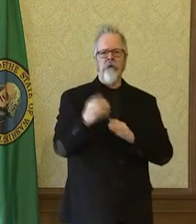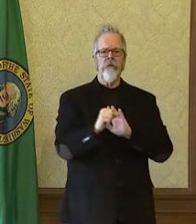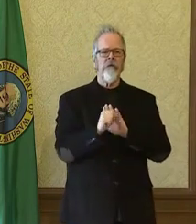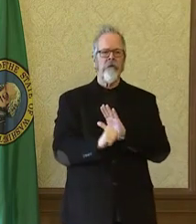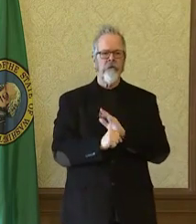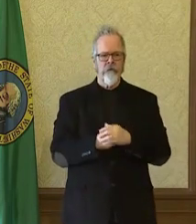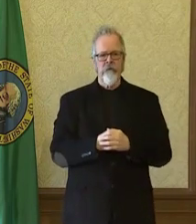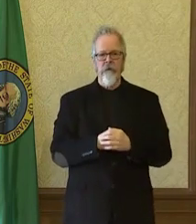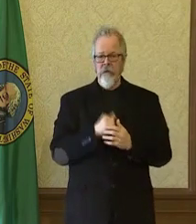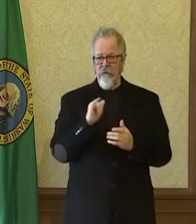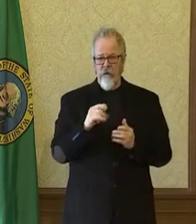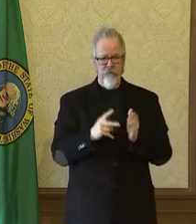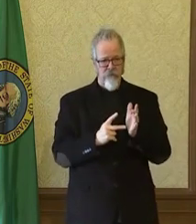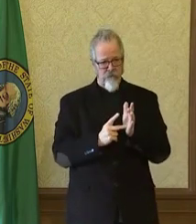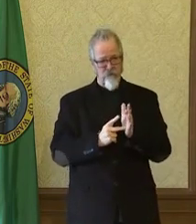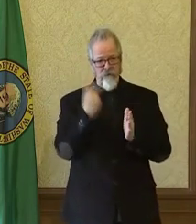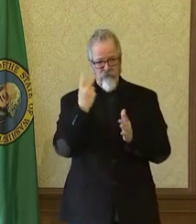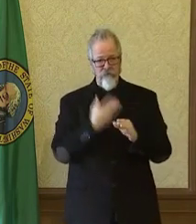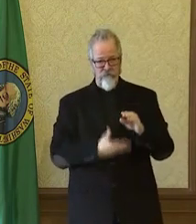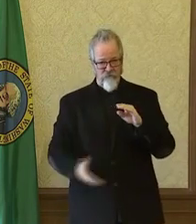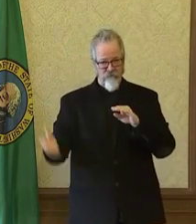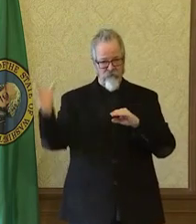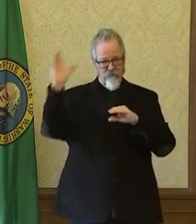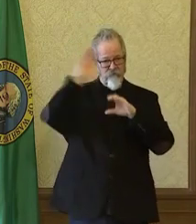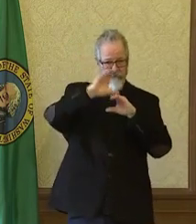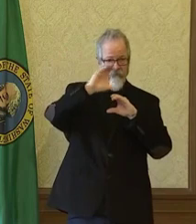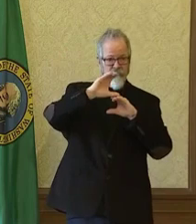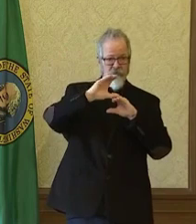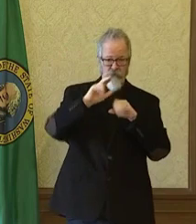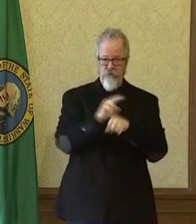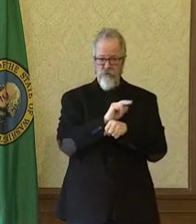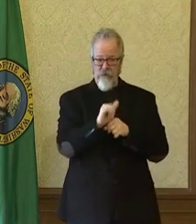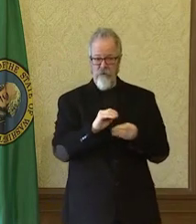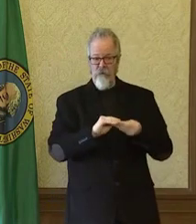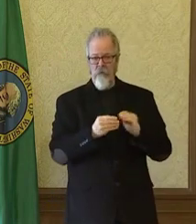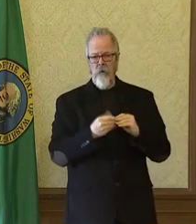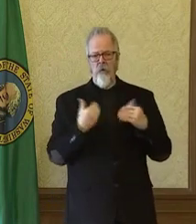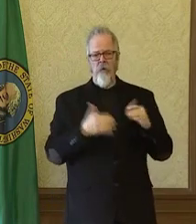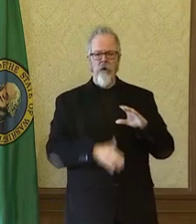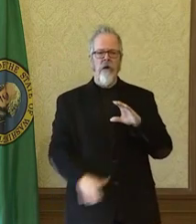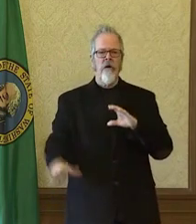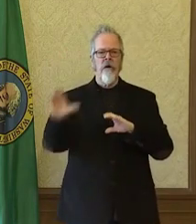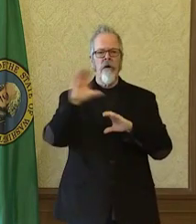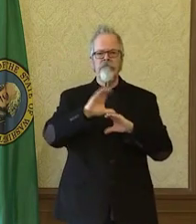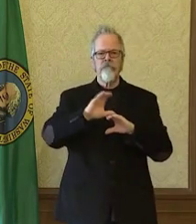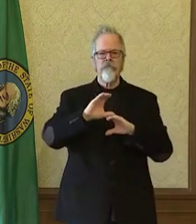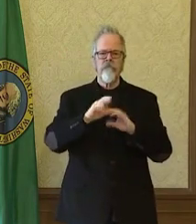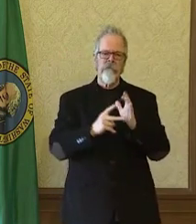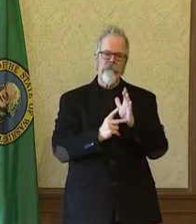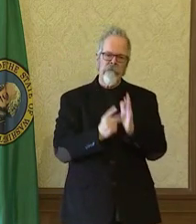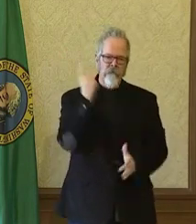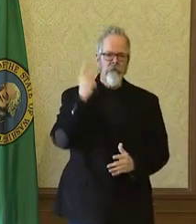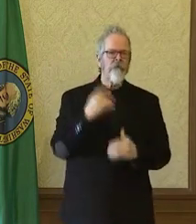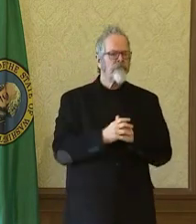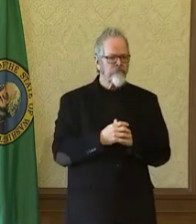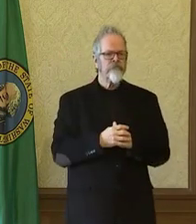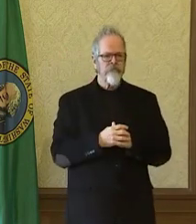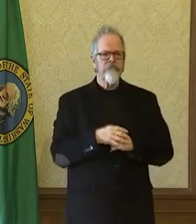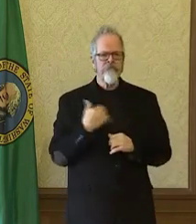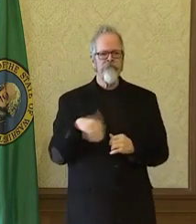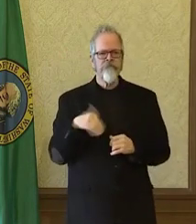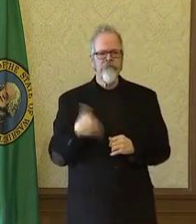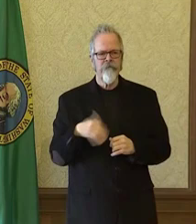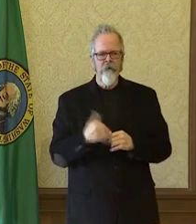www.wafoodfund.org. This is going to be one of the most efficient ways to get resources to these food